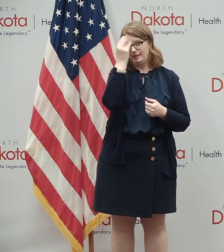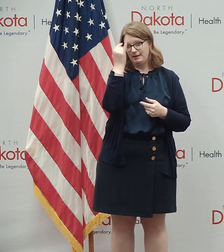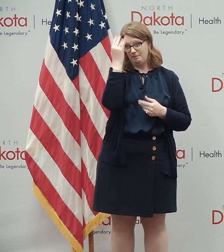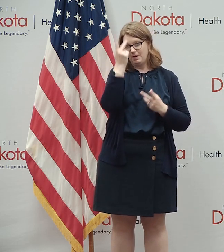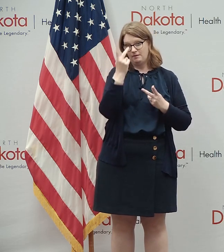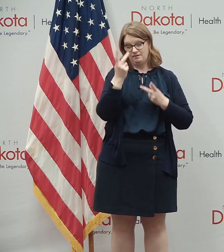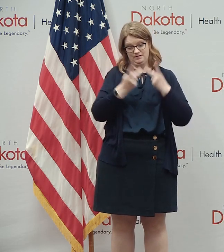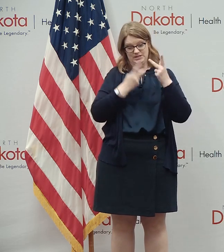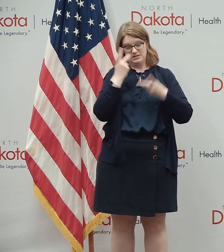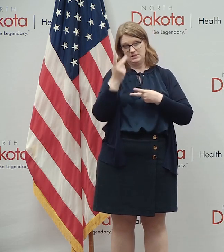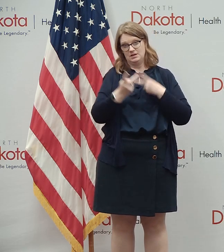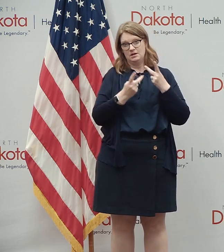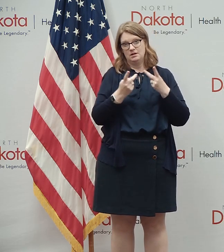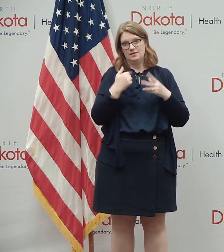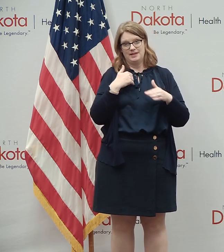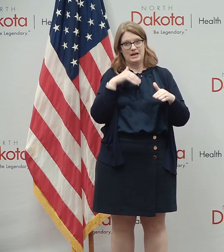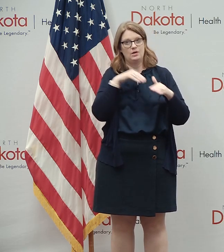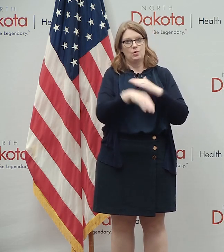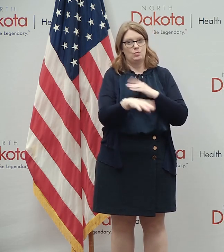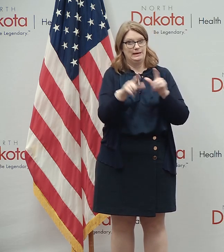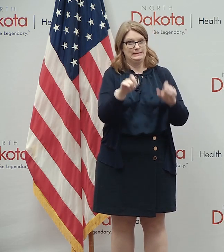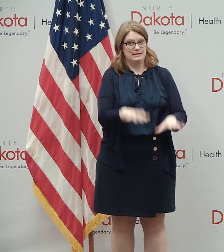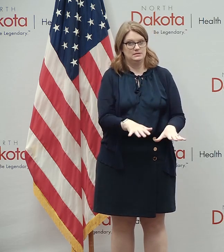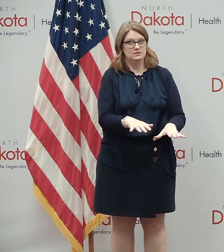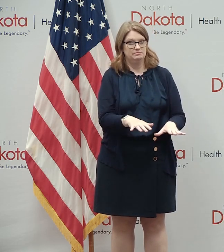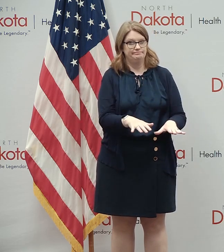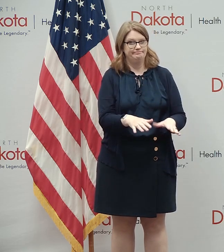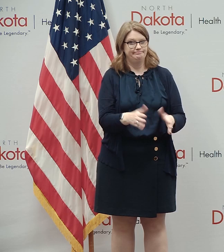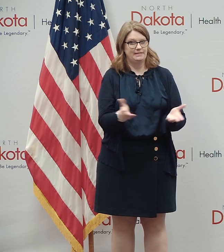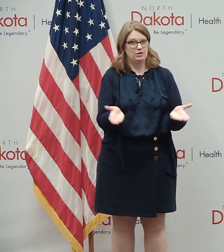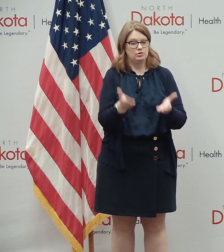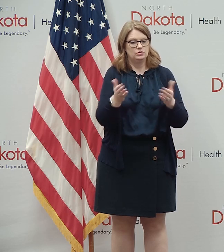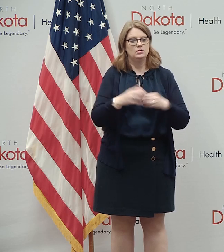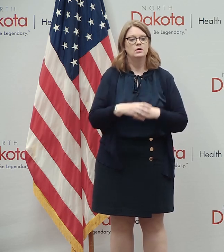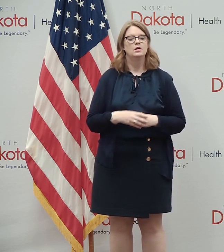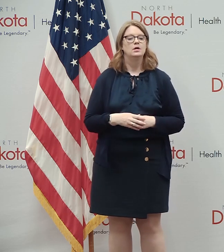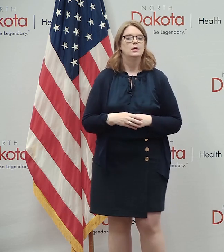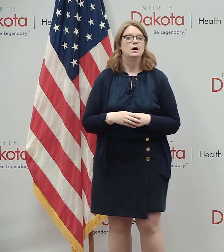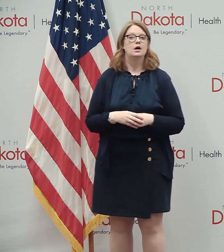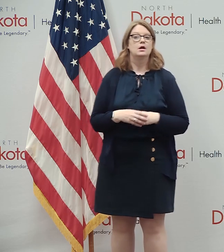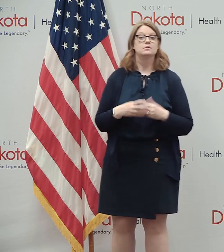consider getting tested. We are leading the nation